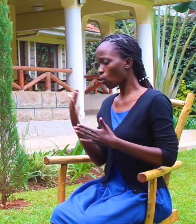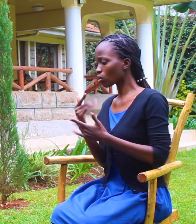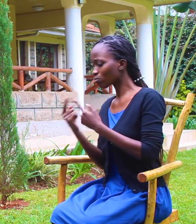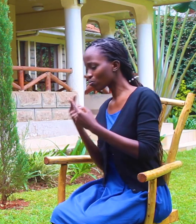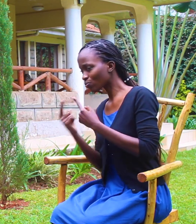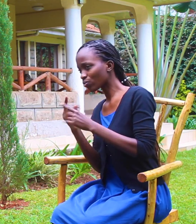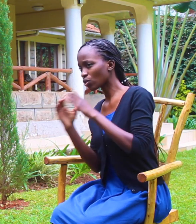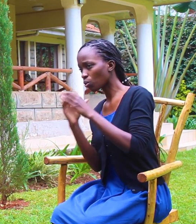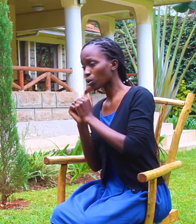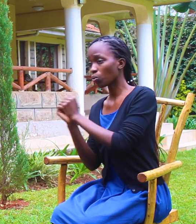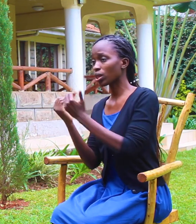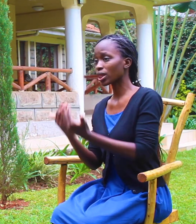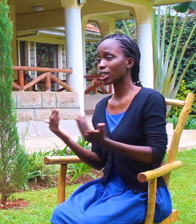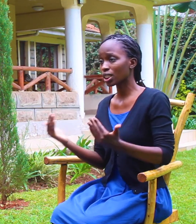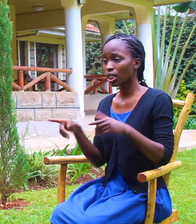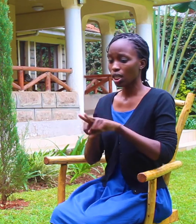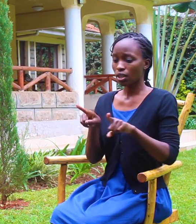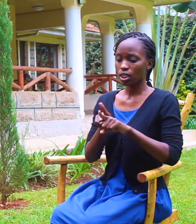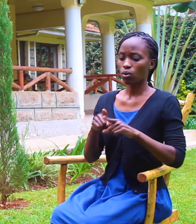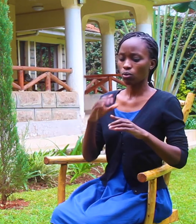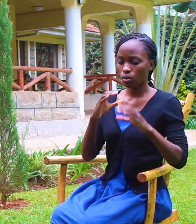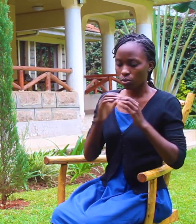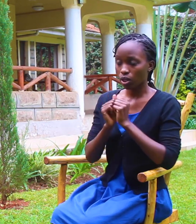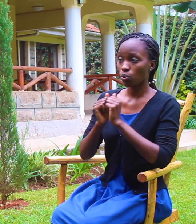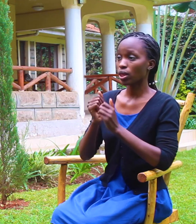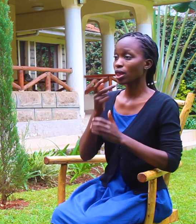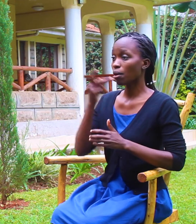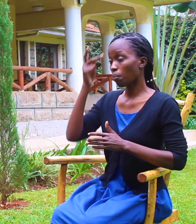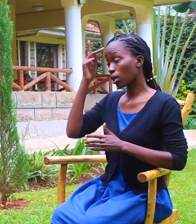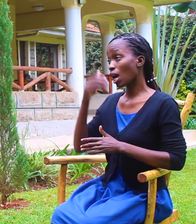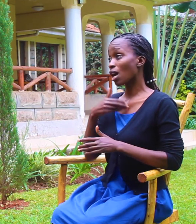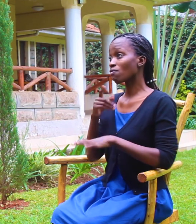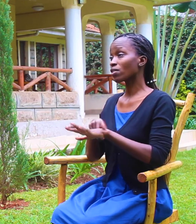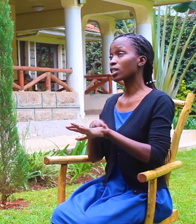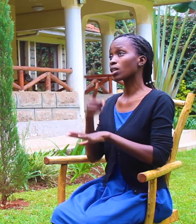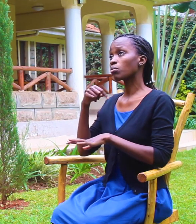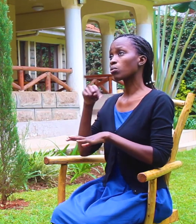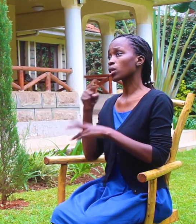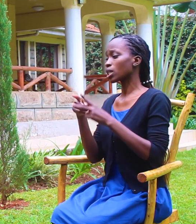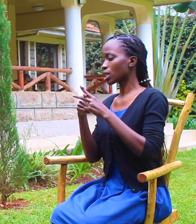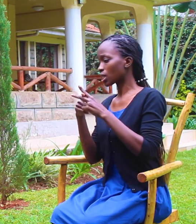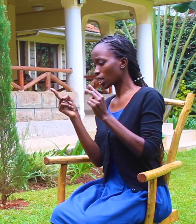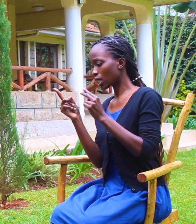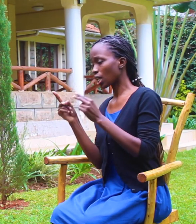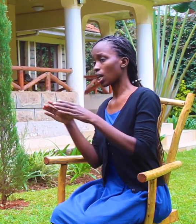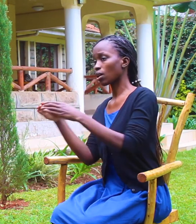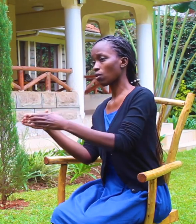used to talk a lot to these parents. In fact, there was a time we started our welfare for the parents of deaf